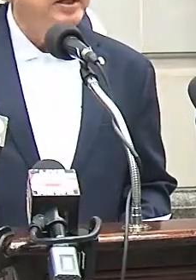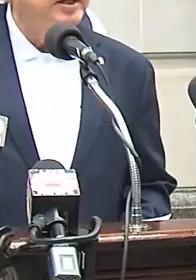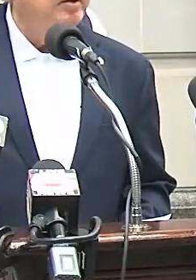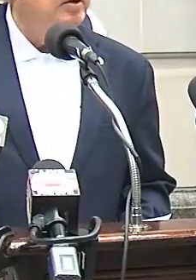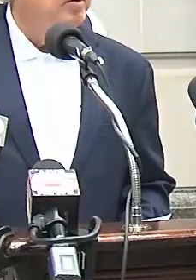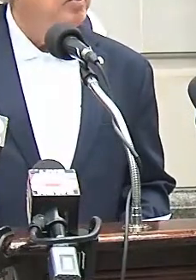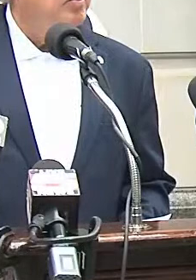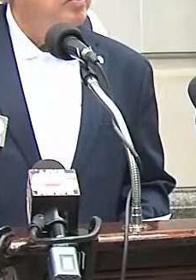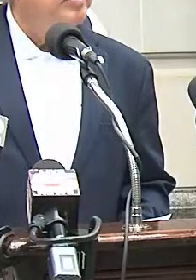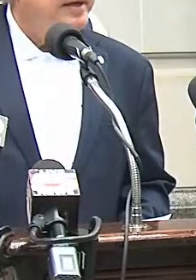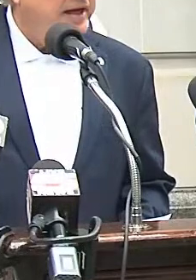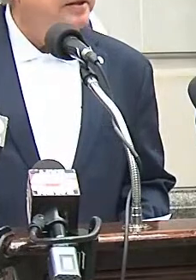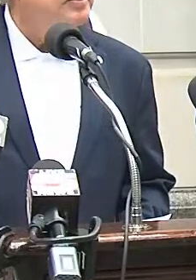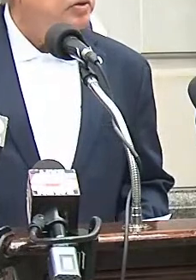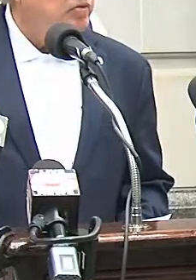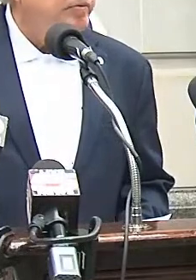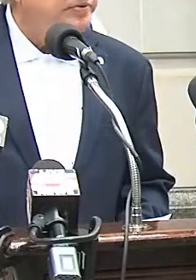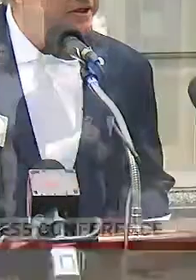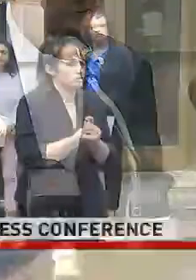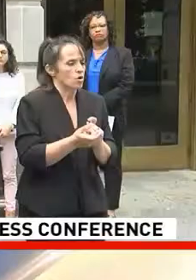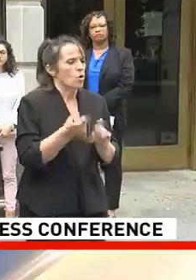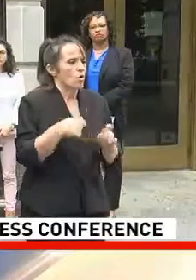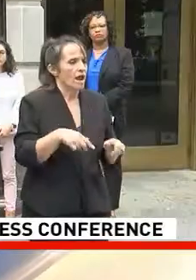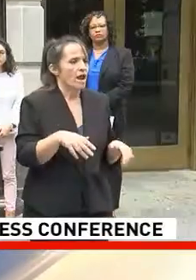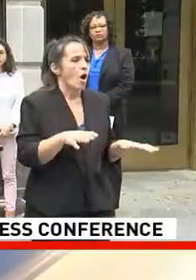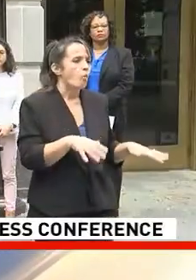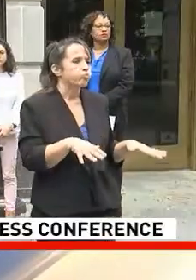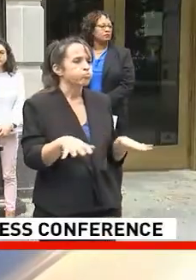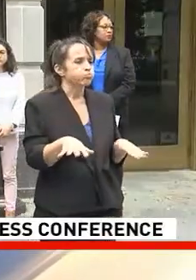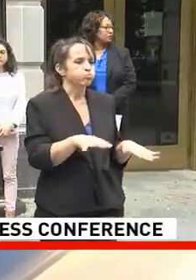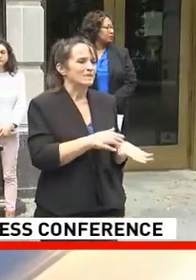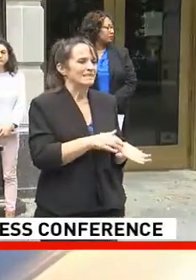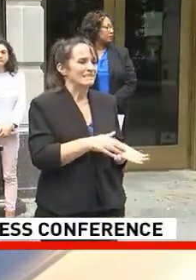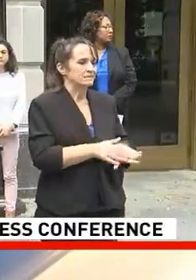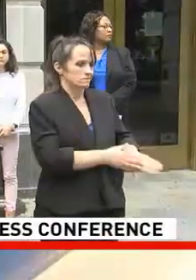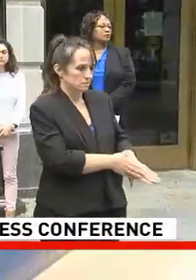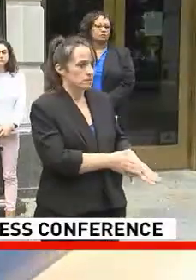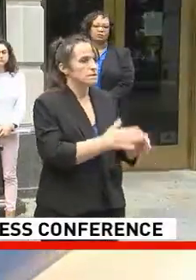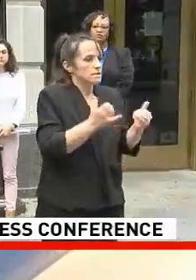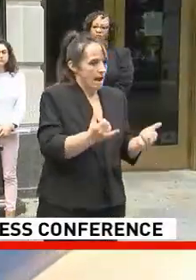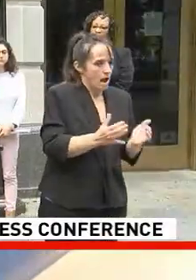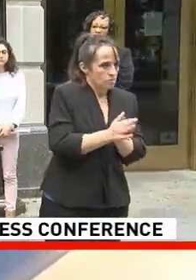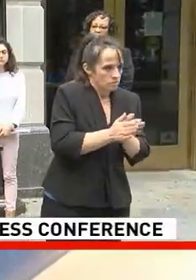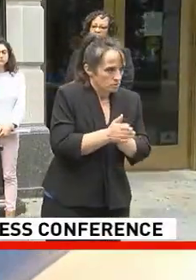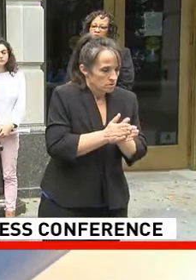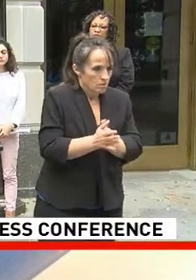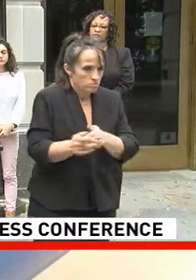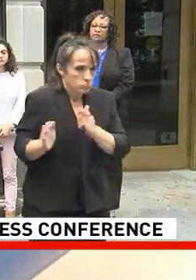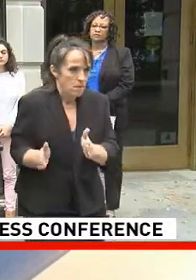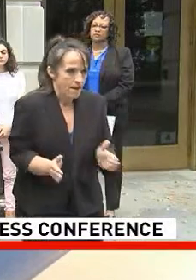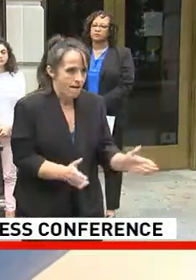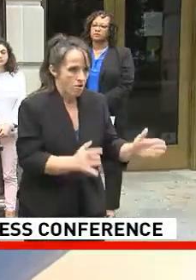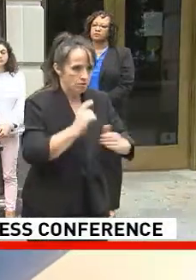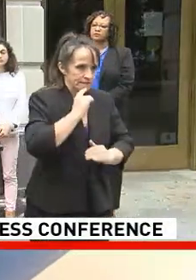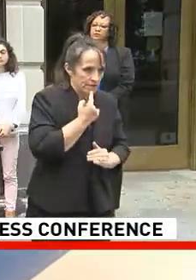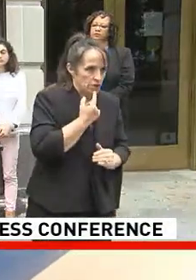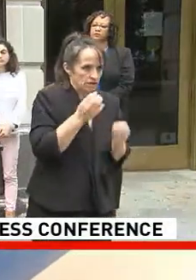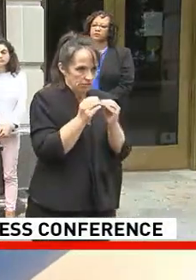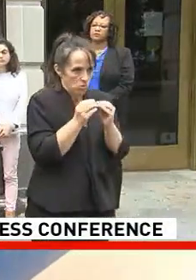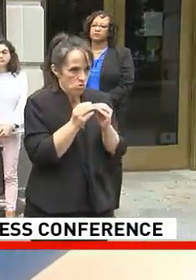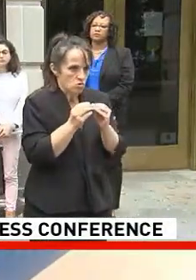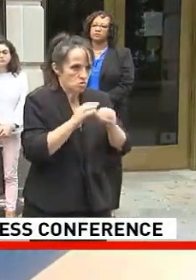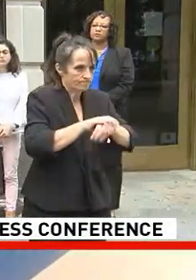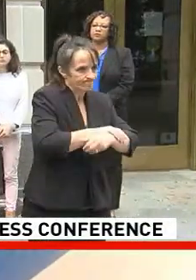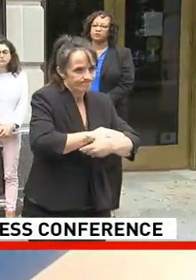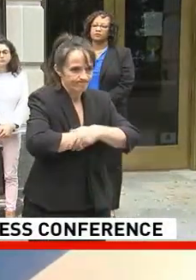once again, take this storm seriously. Spend the rest of the day getting ready for it, doing whatever you need